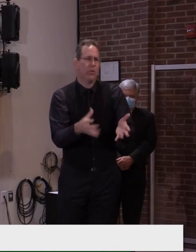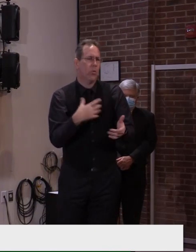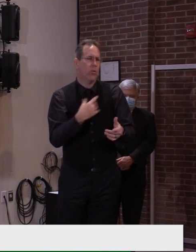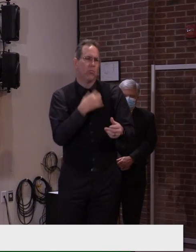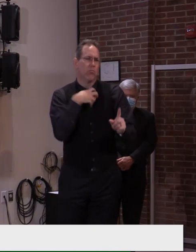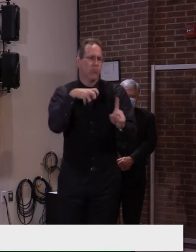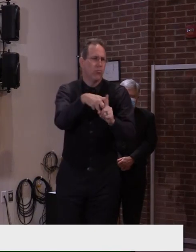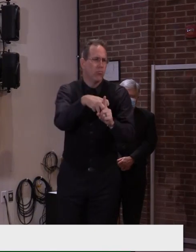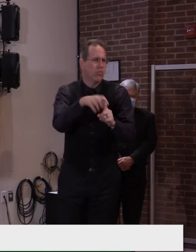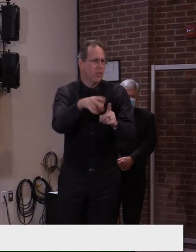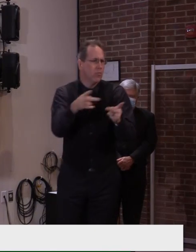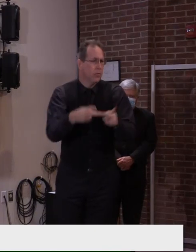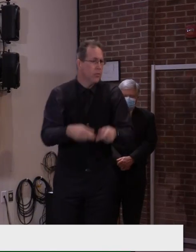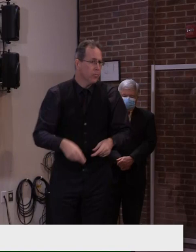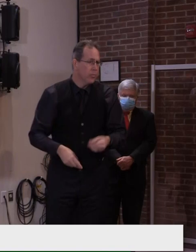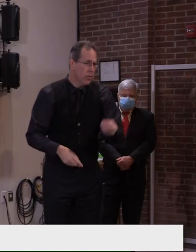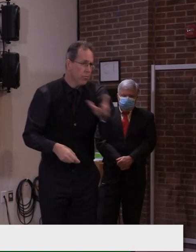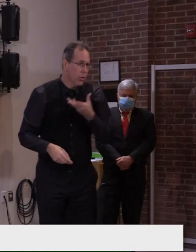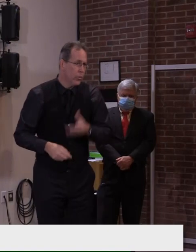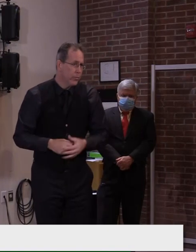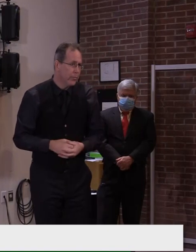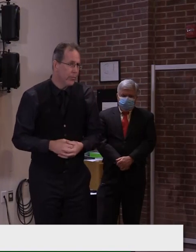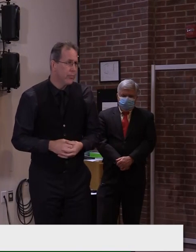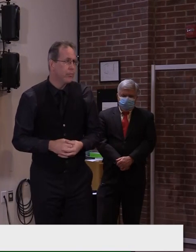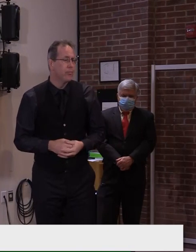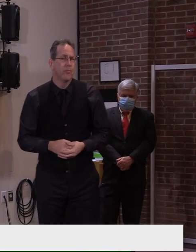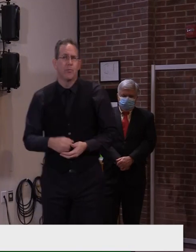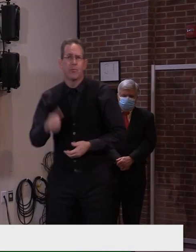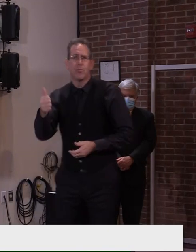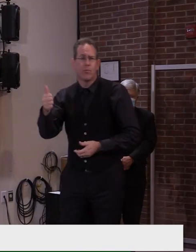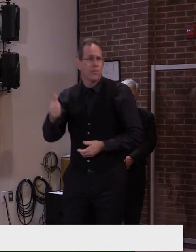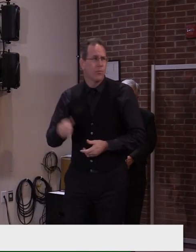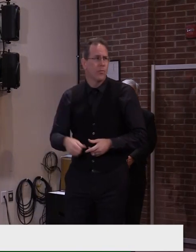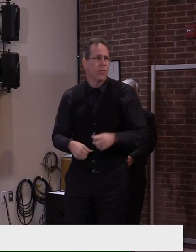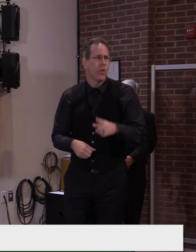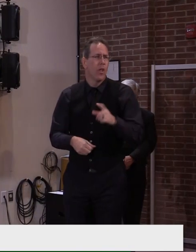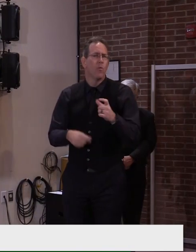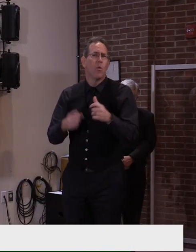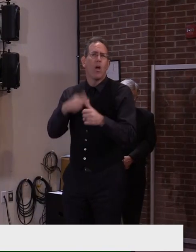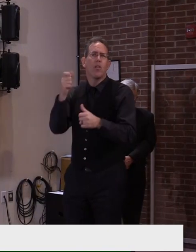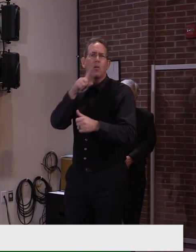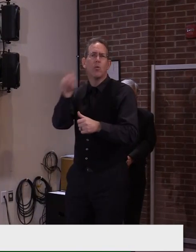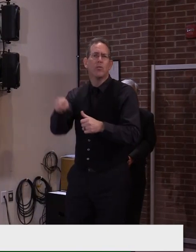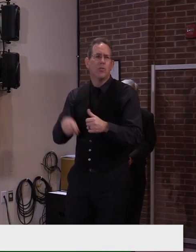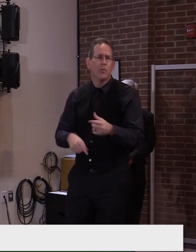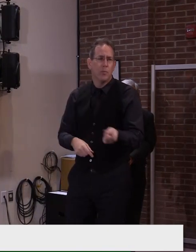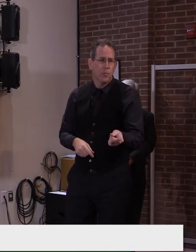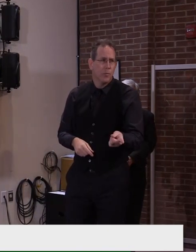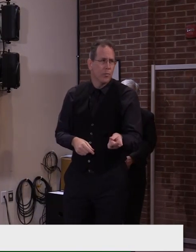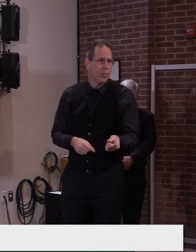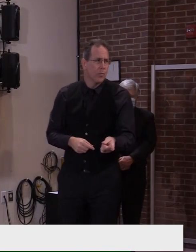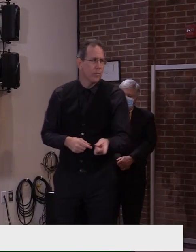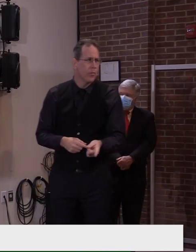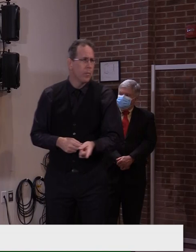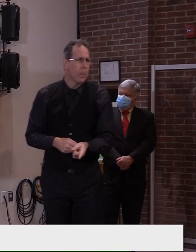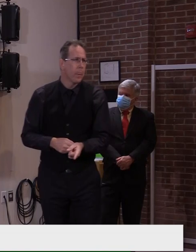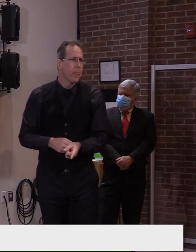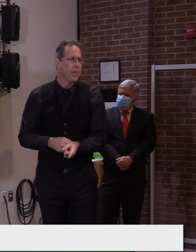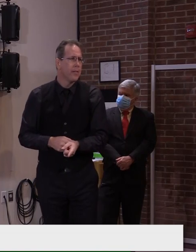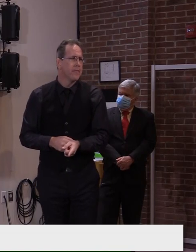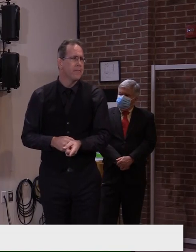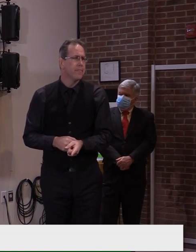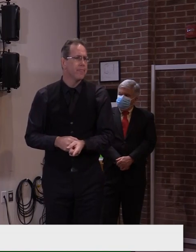Thank you. I had one other question, which is about the economic impact of